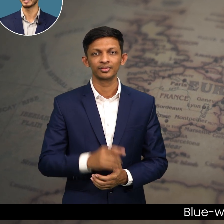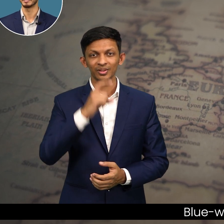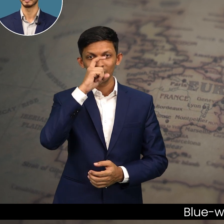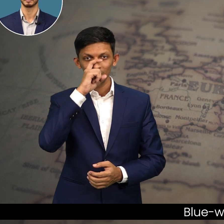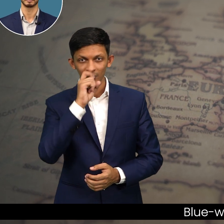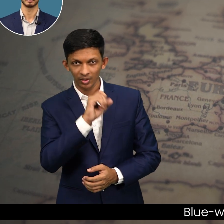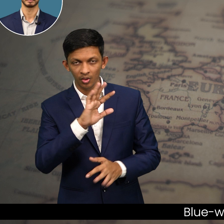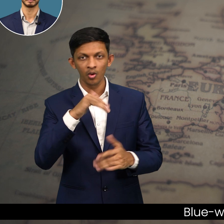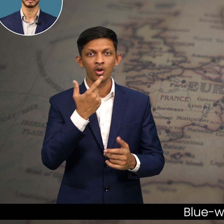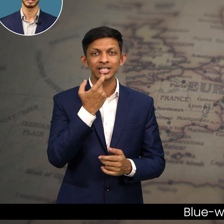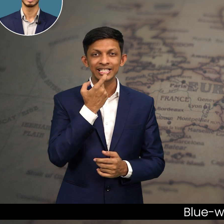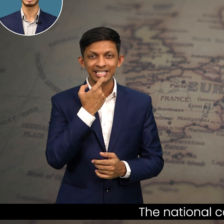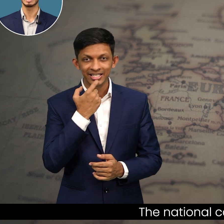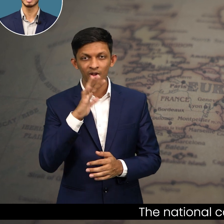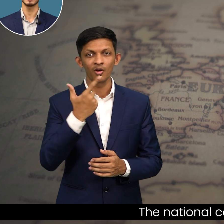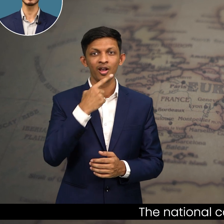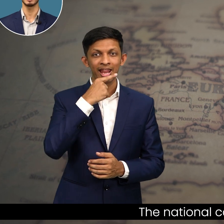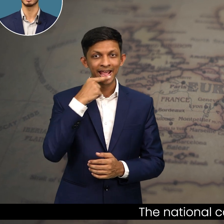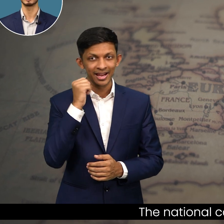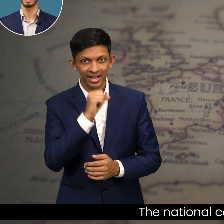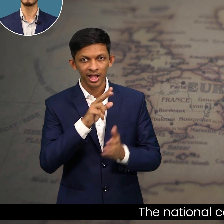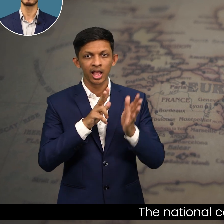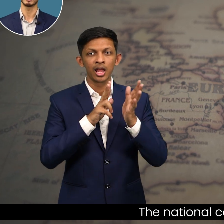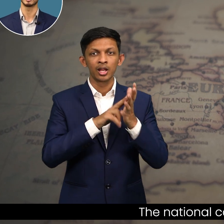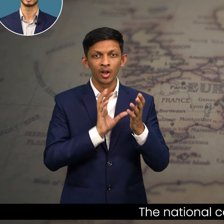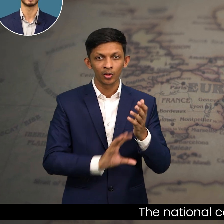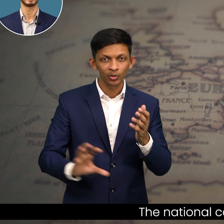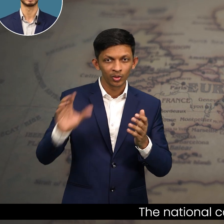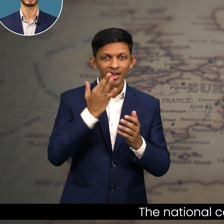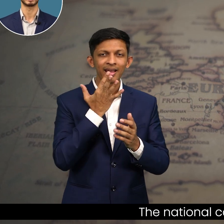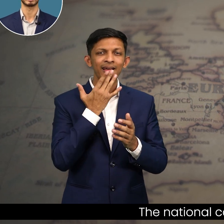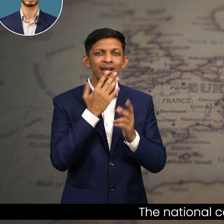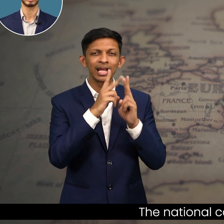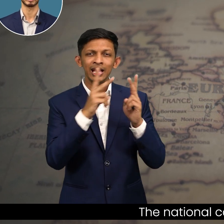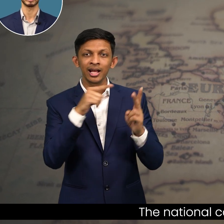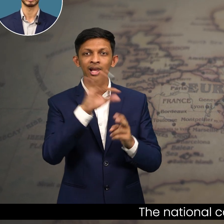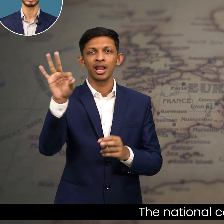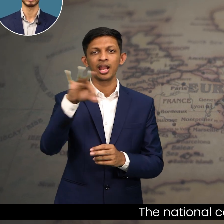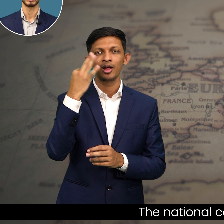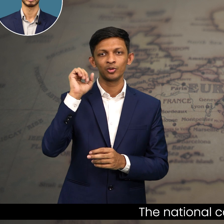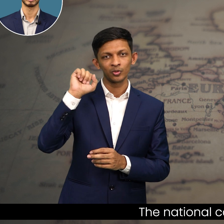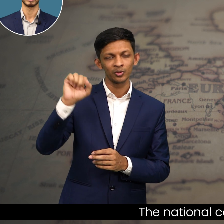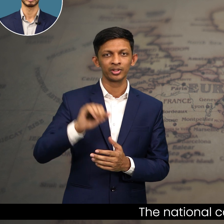white, red, the national colors of France.